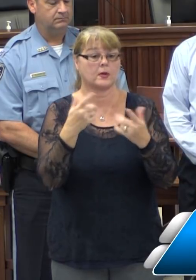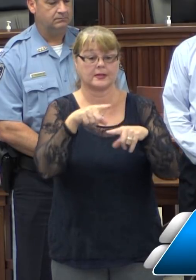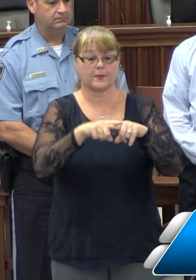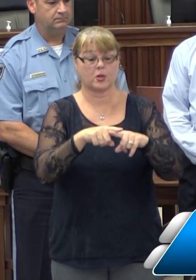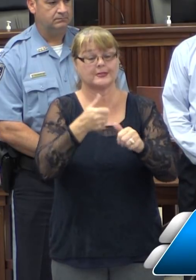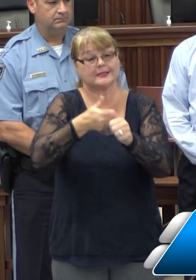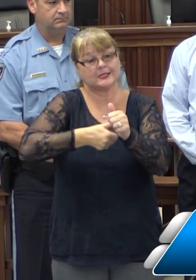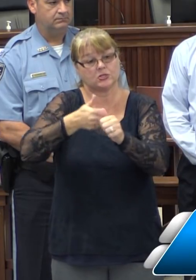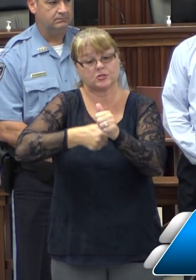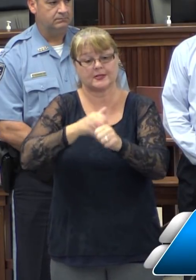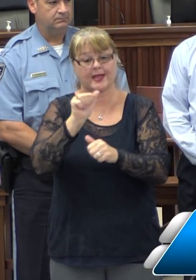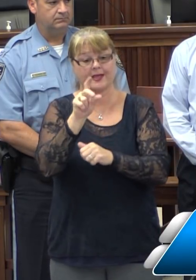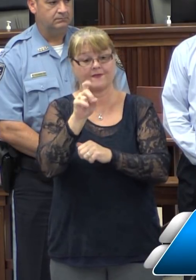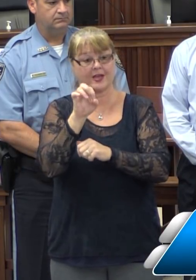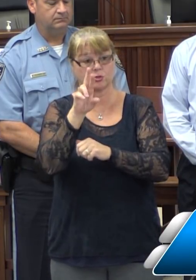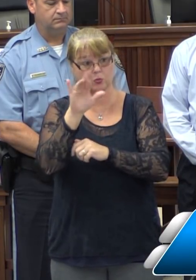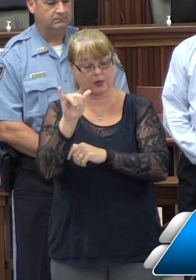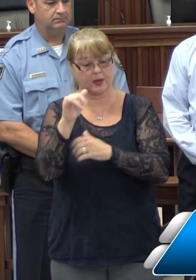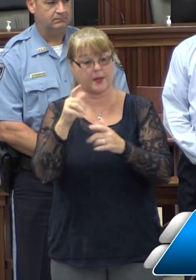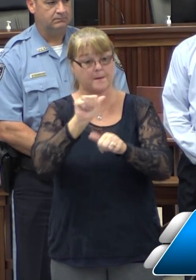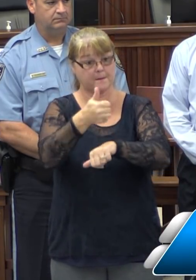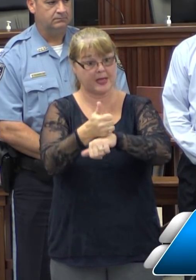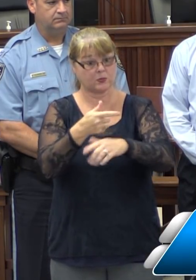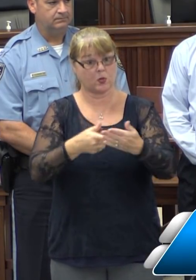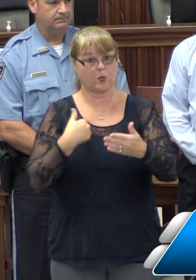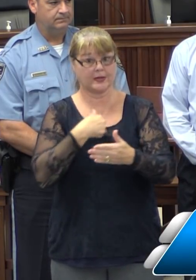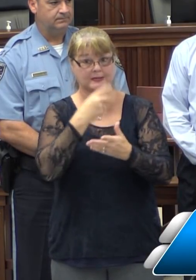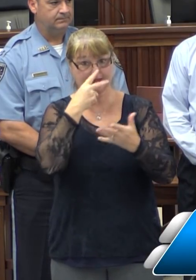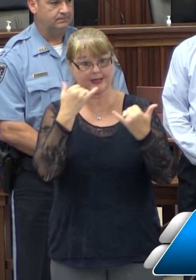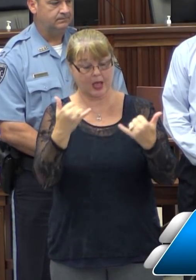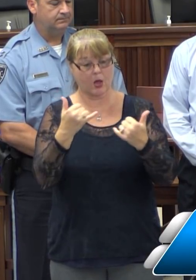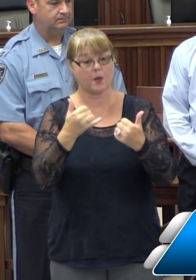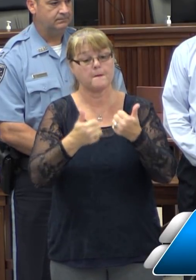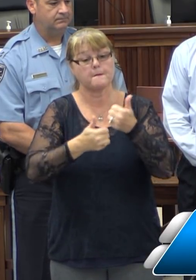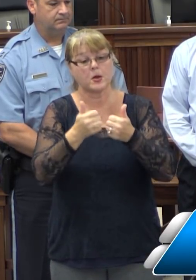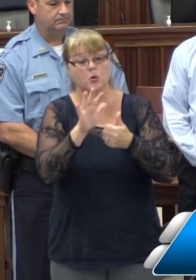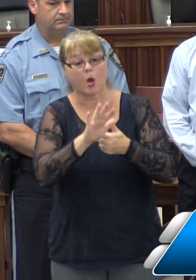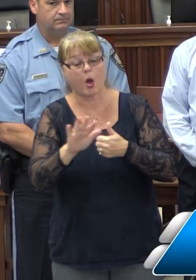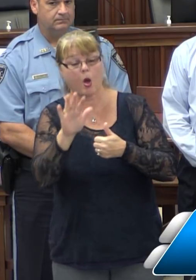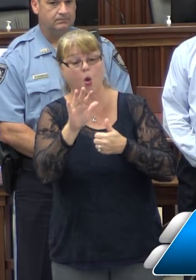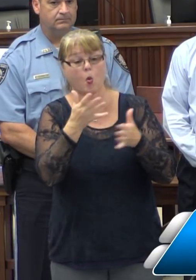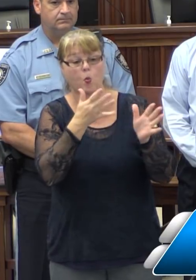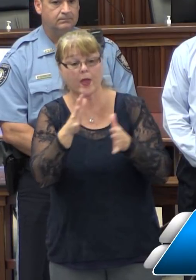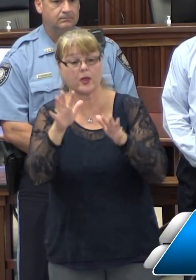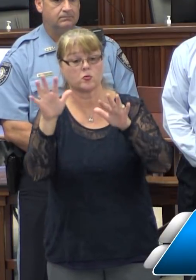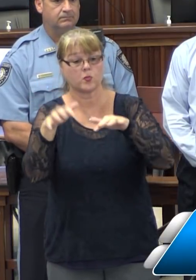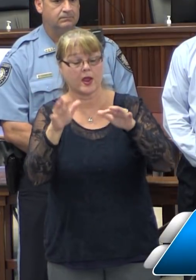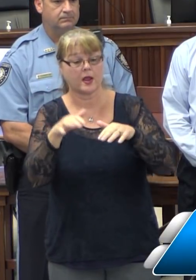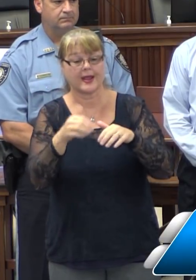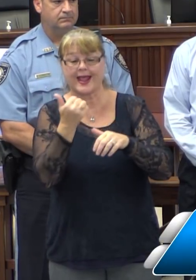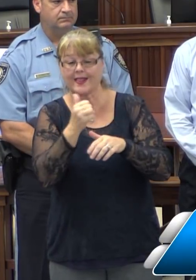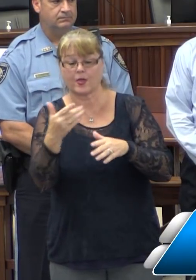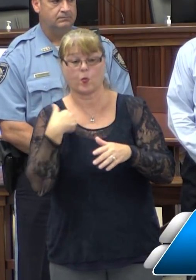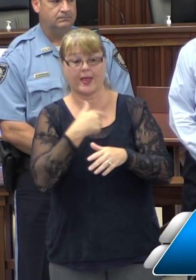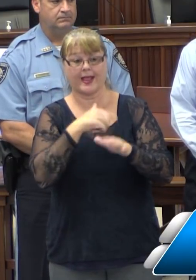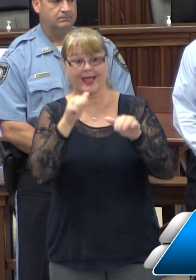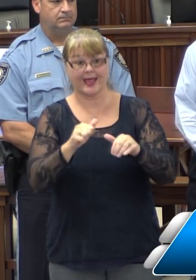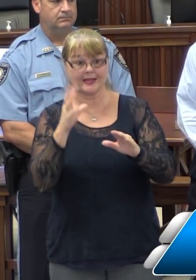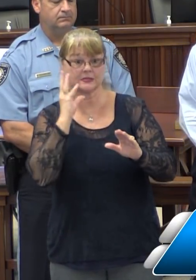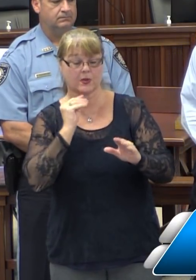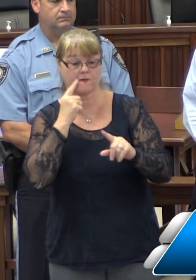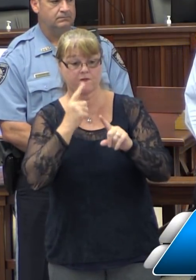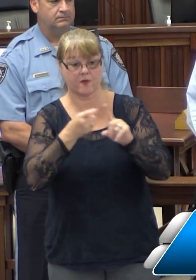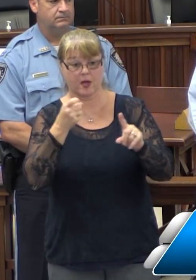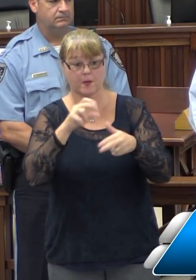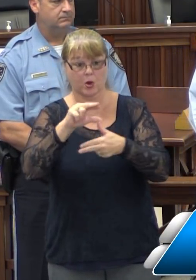every advisory. Based on what we're seeing right now, it looks like the majority of the wind and the rain or anything that we could experience